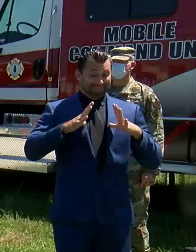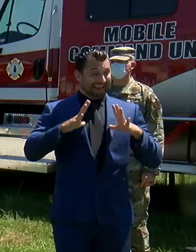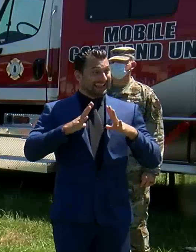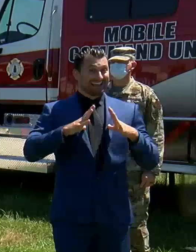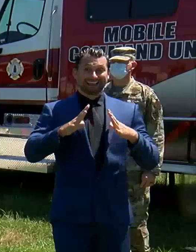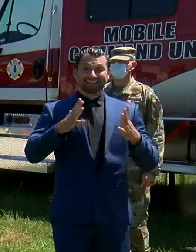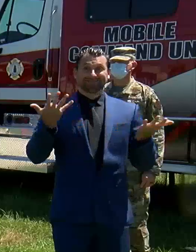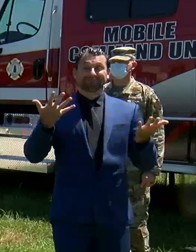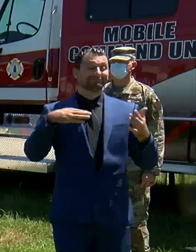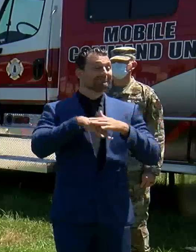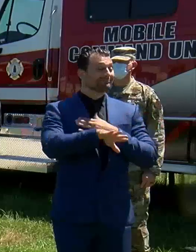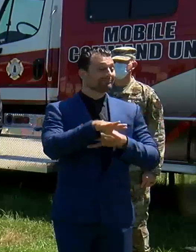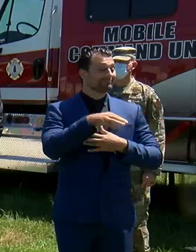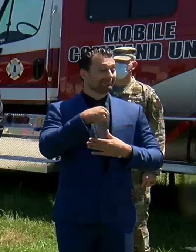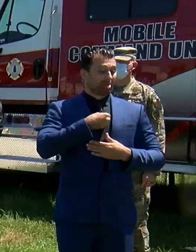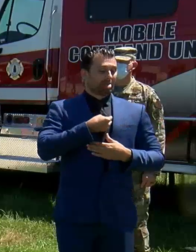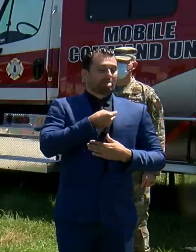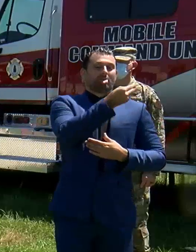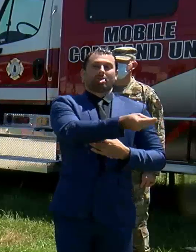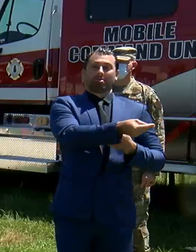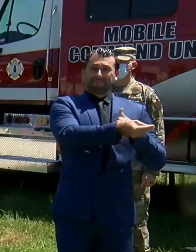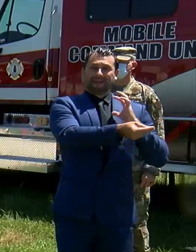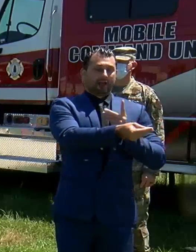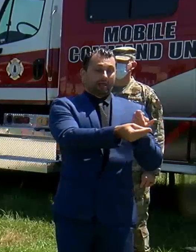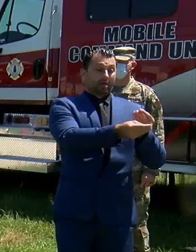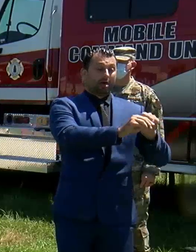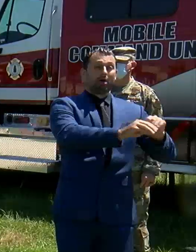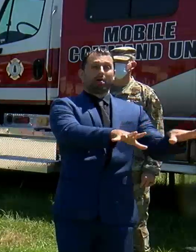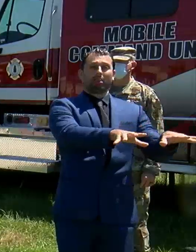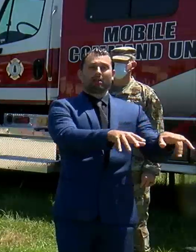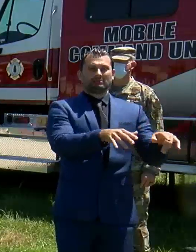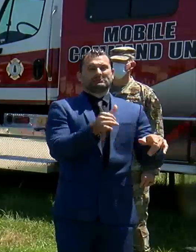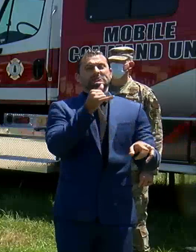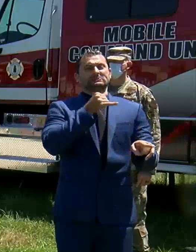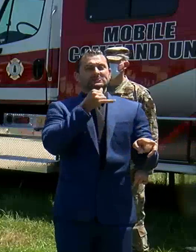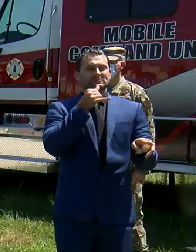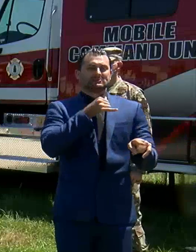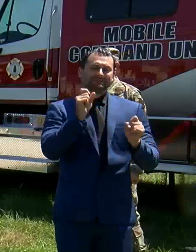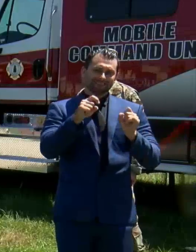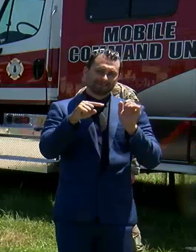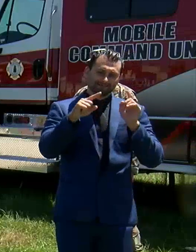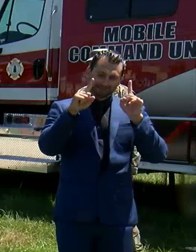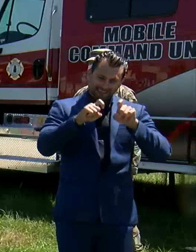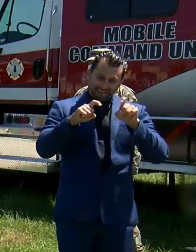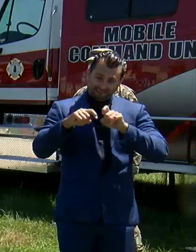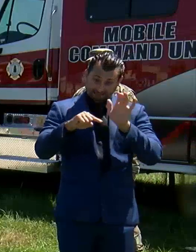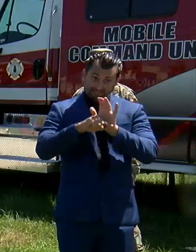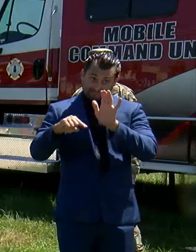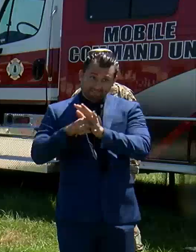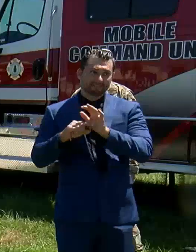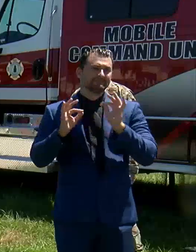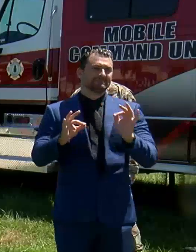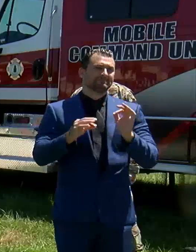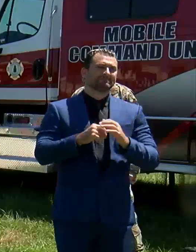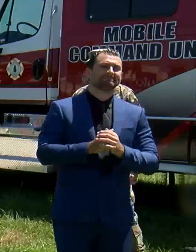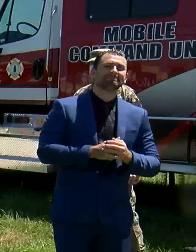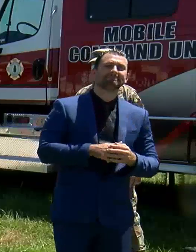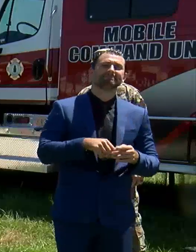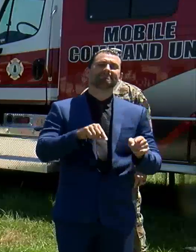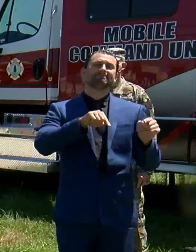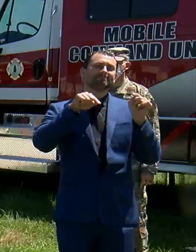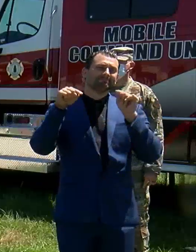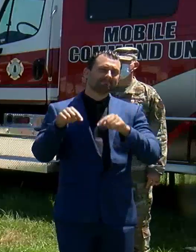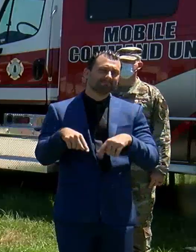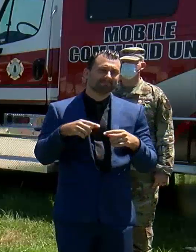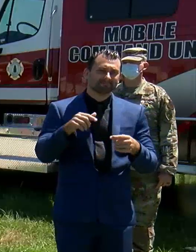been giving throughout the course of the pandemic. Basically, we are requiring